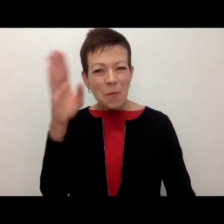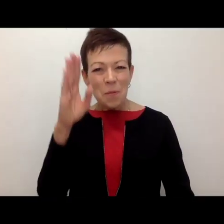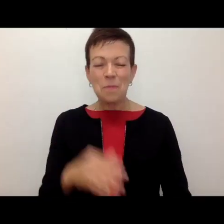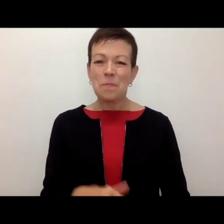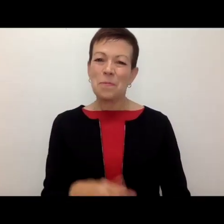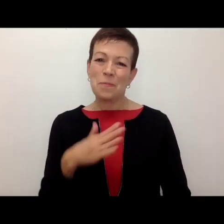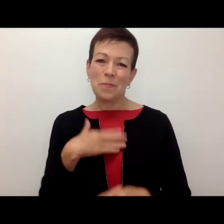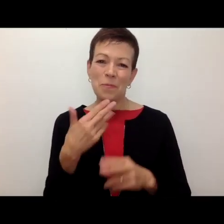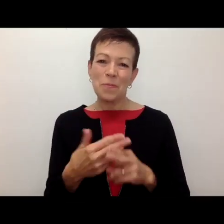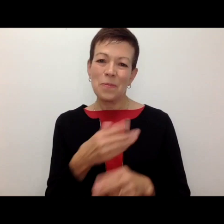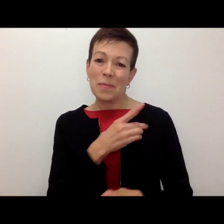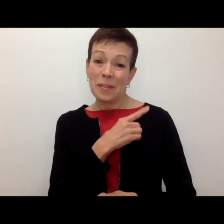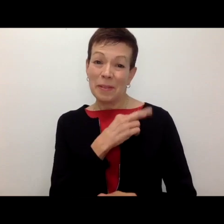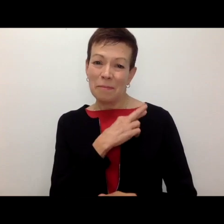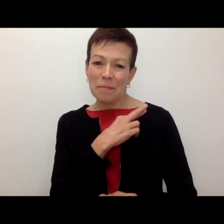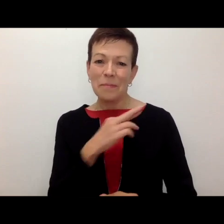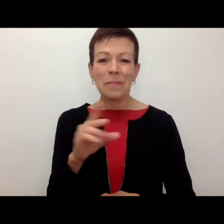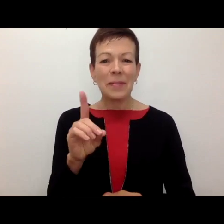Hello, my name is Deb Russell,